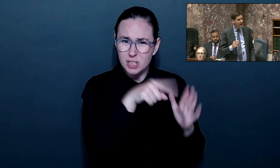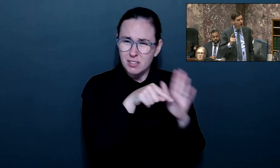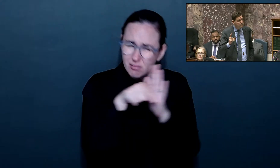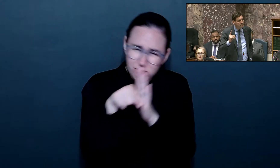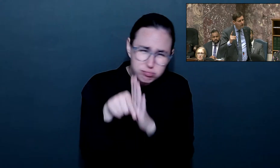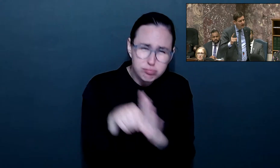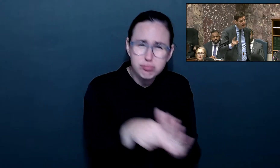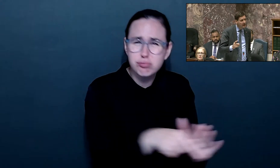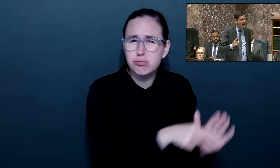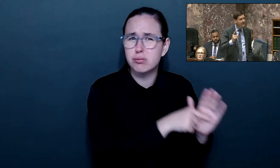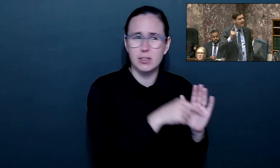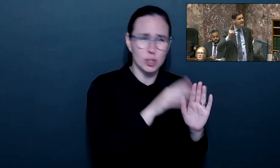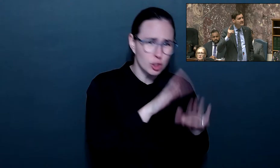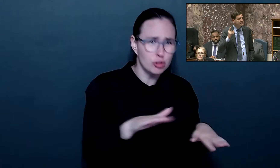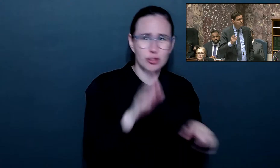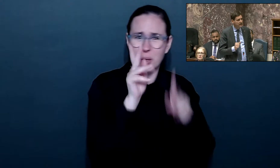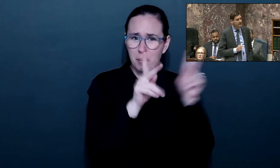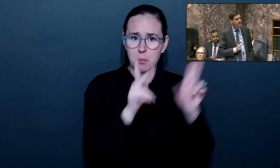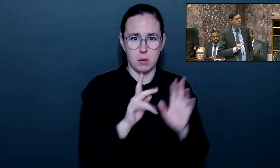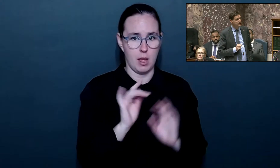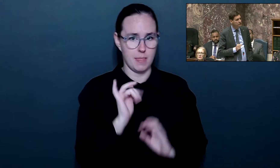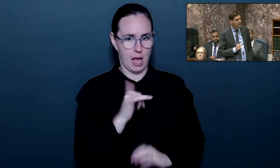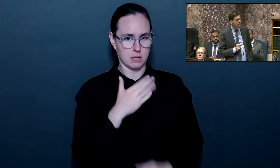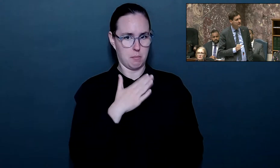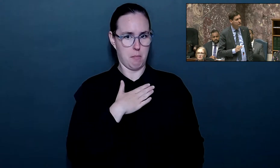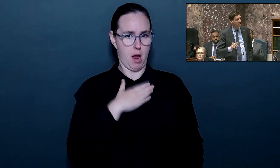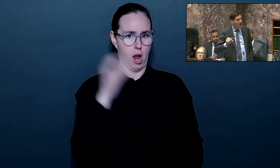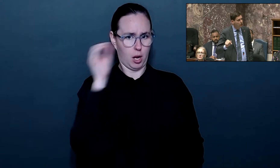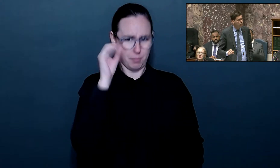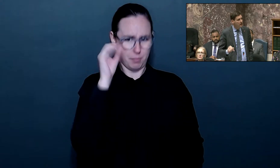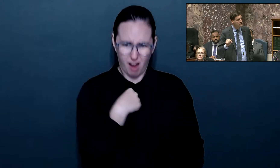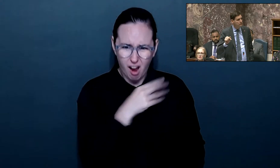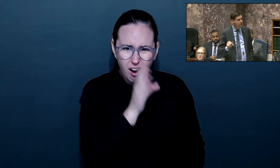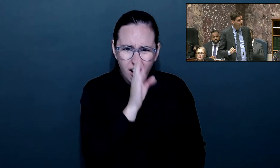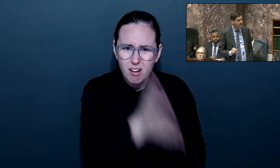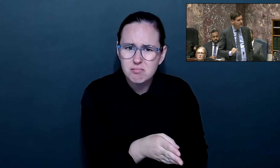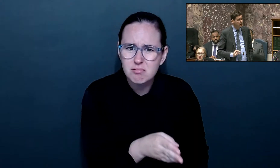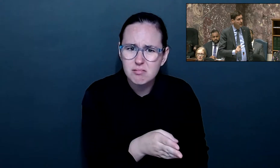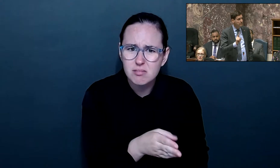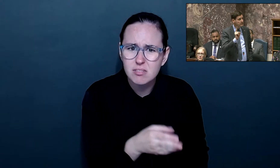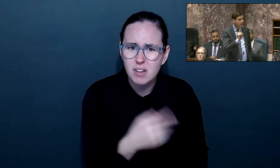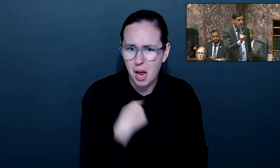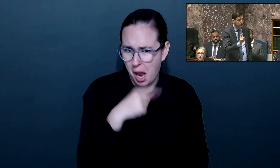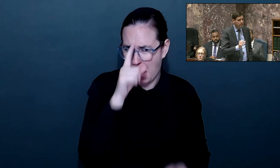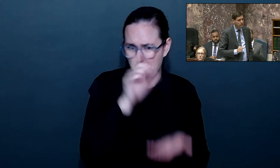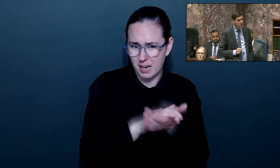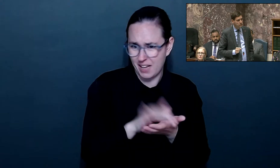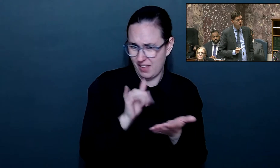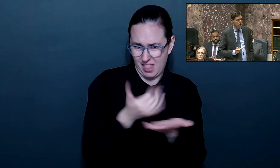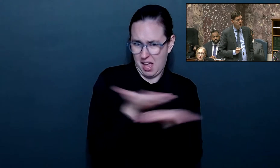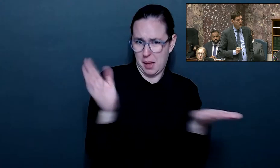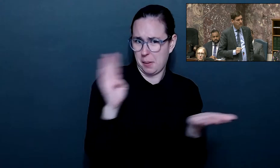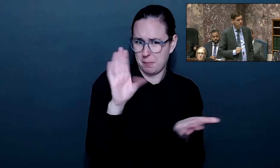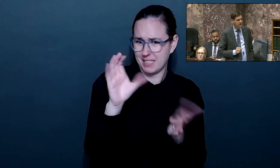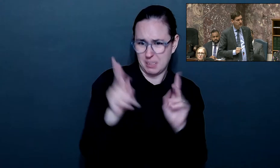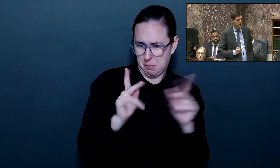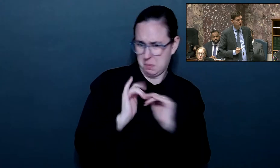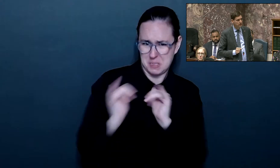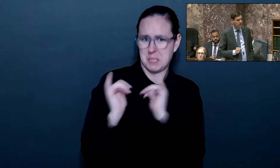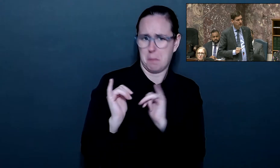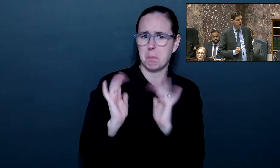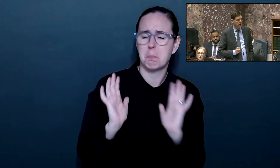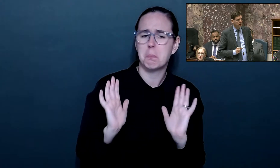opinion, and I'll be blunt. I think that's the opinion of British Columbians across the province, but it's up to the criminal courts, Honourable